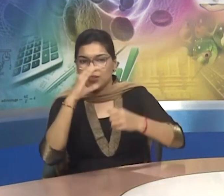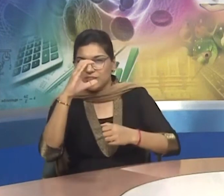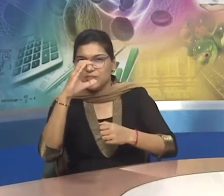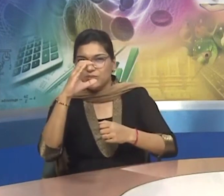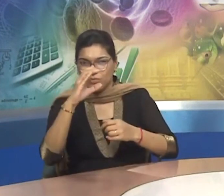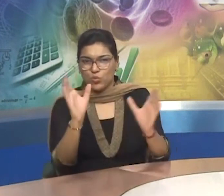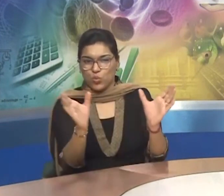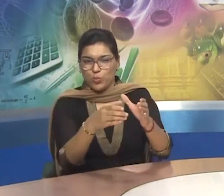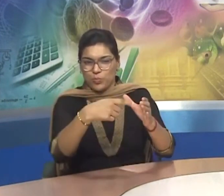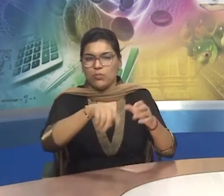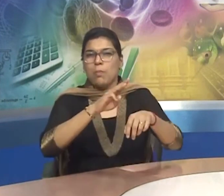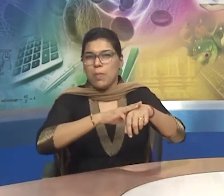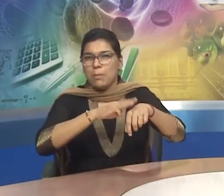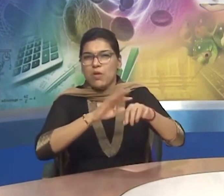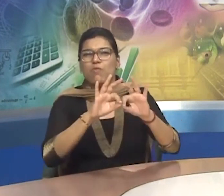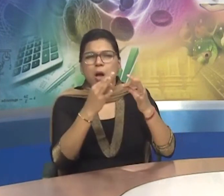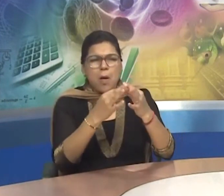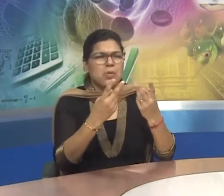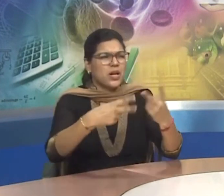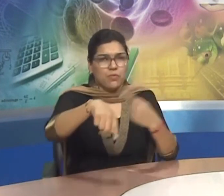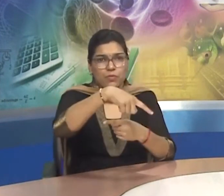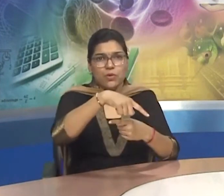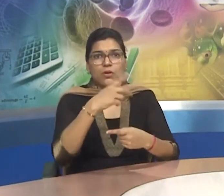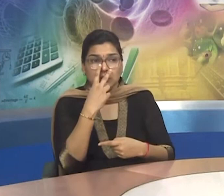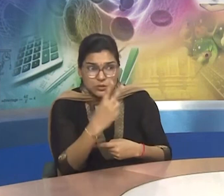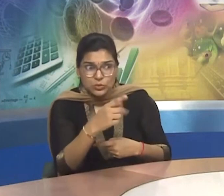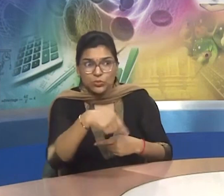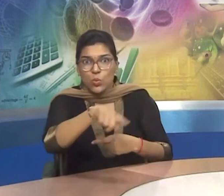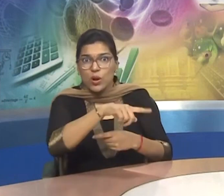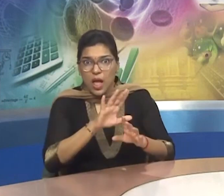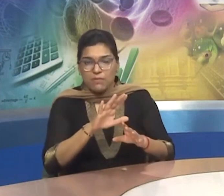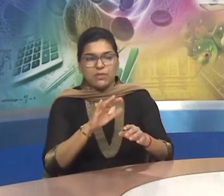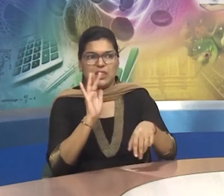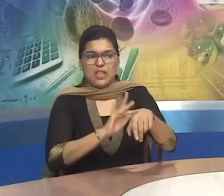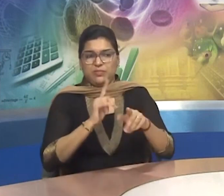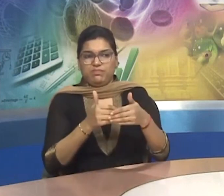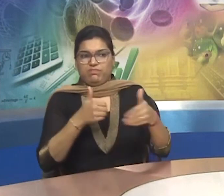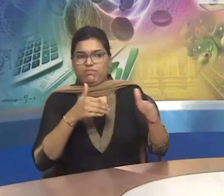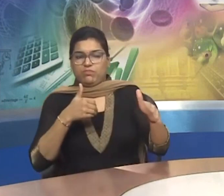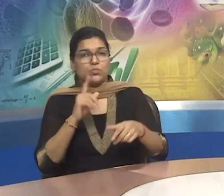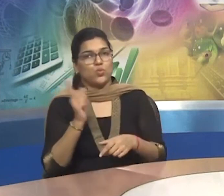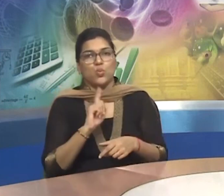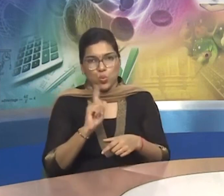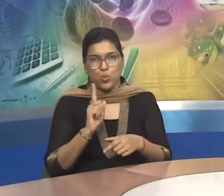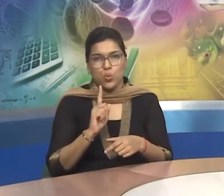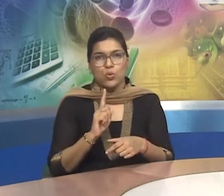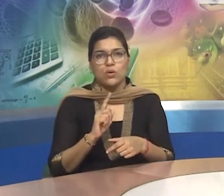that also we cannot insult any member of scheduled